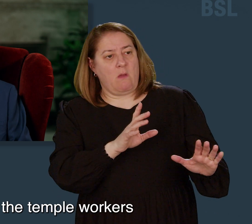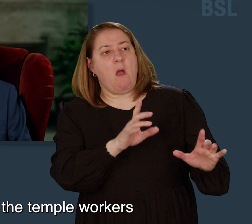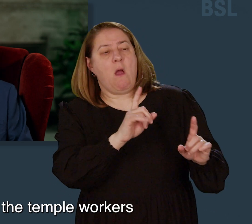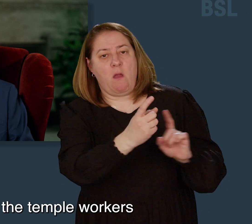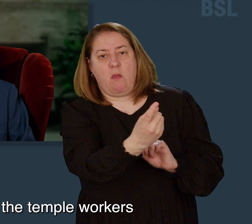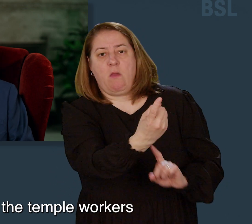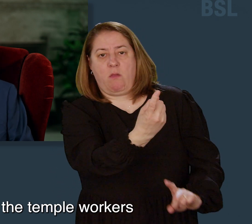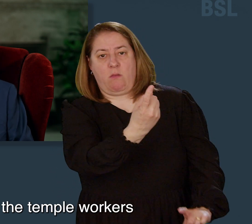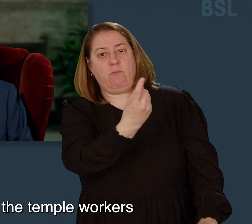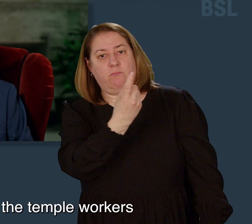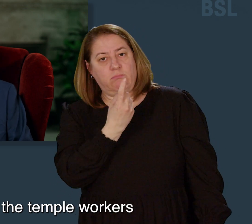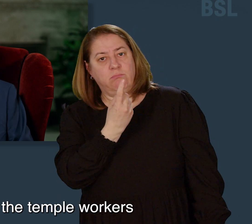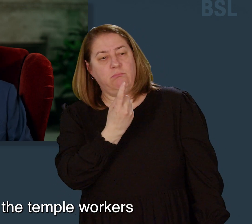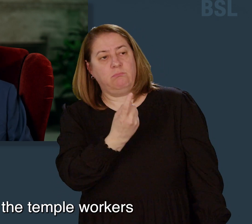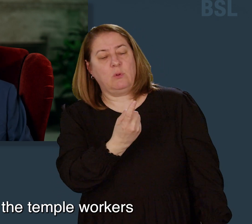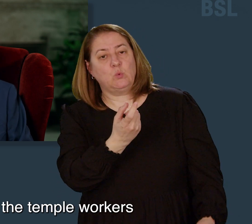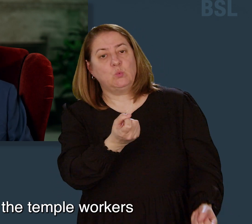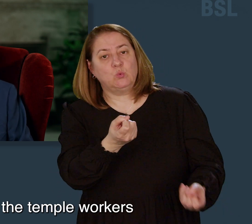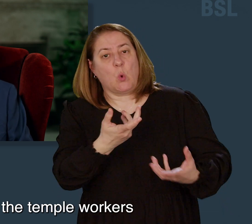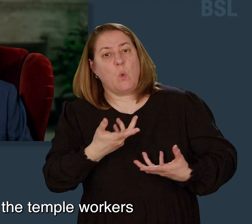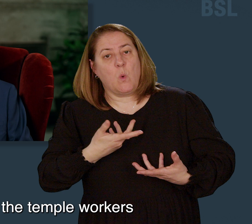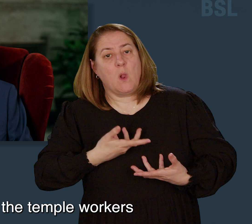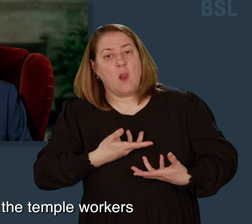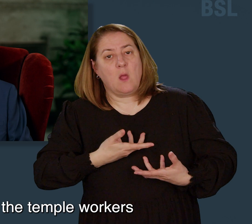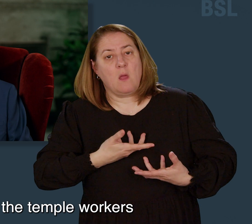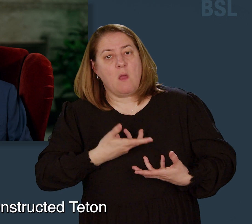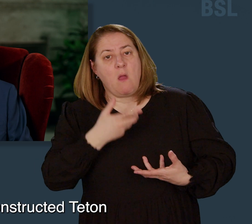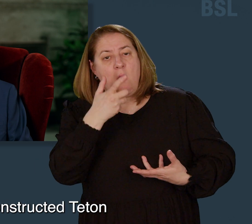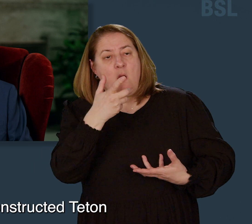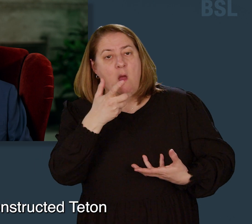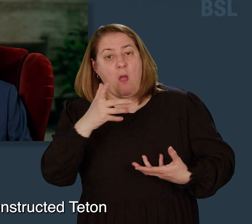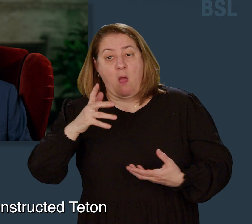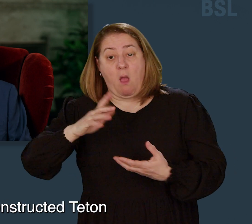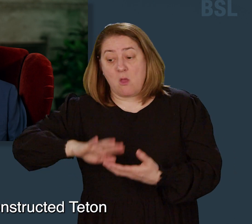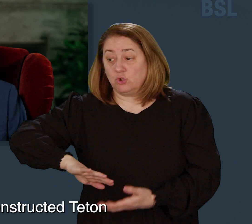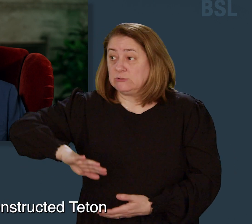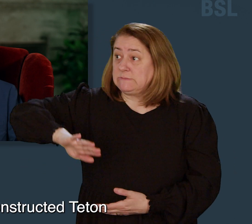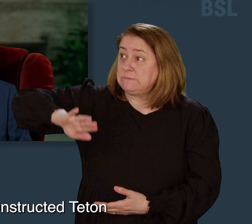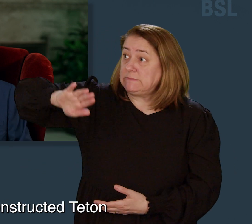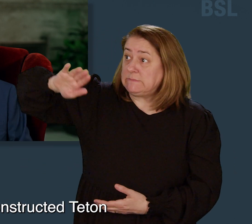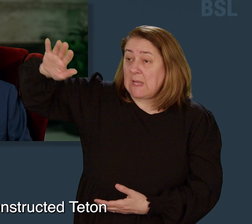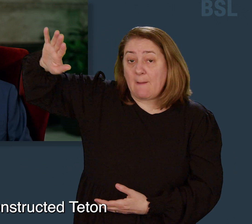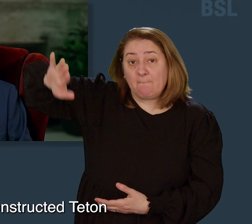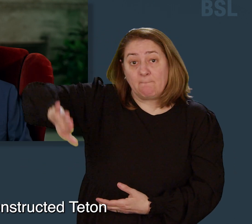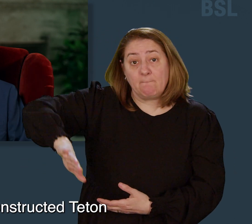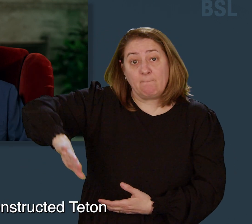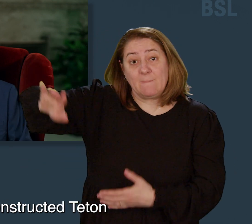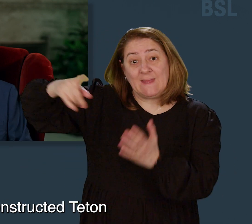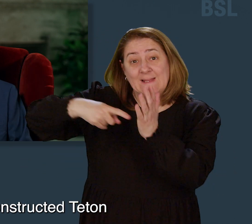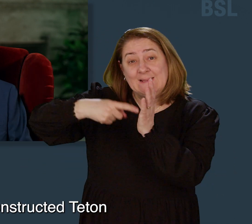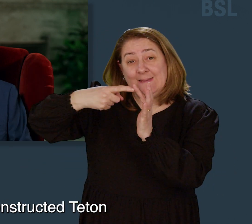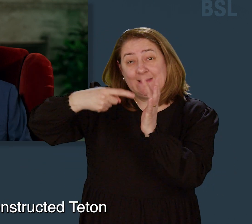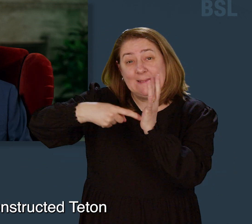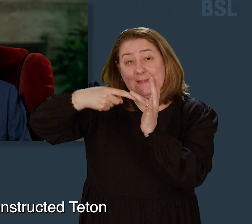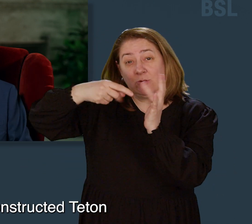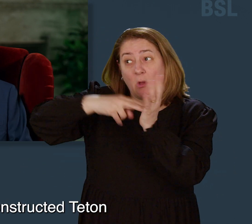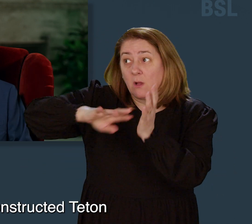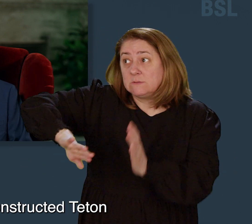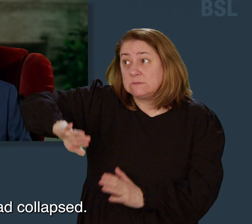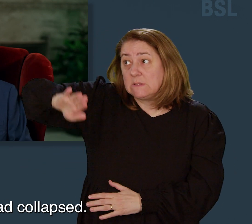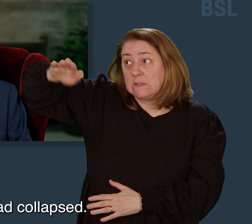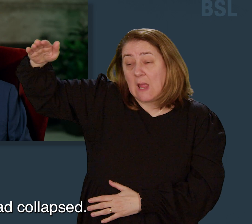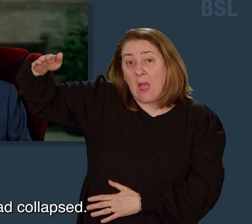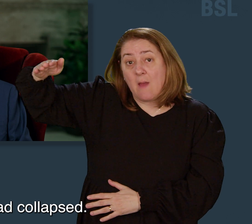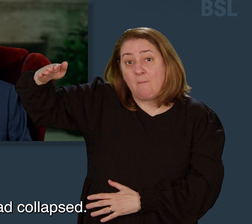Within moments, one of the temple workers told us that the newly constructed